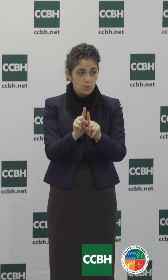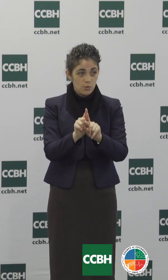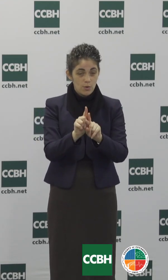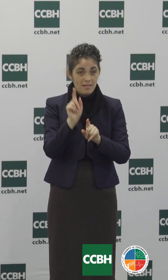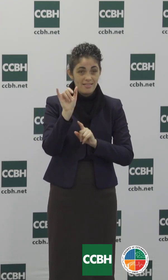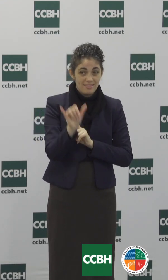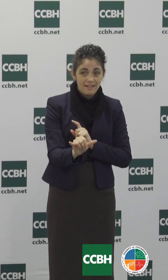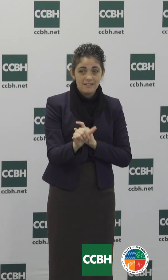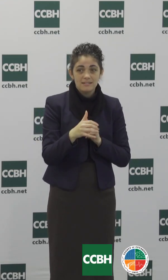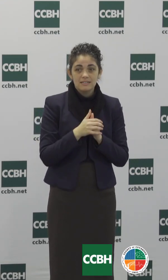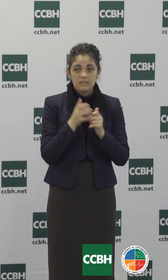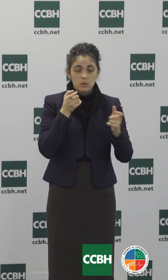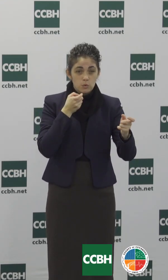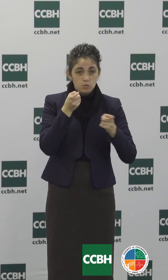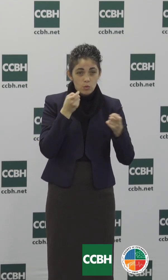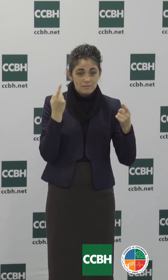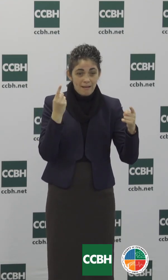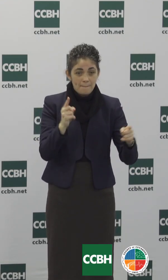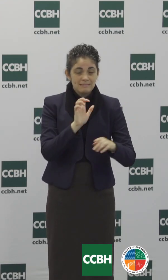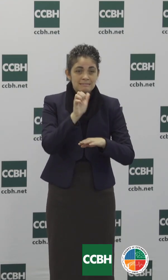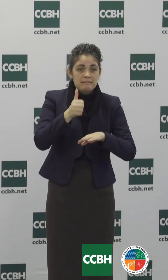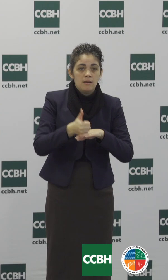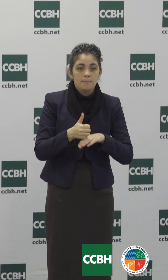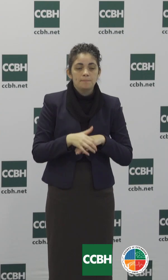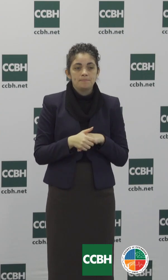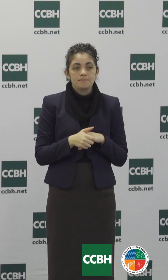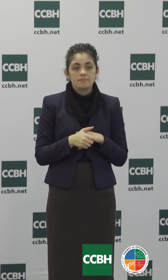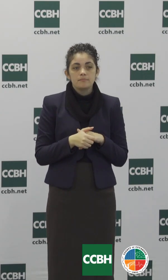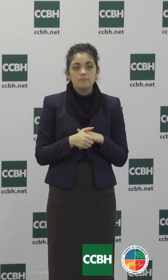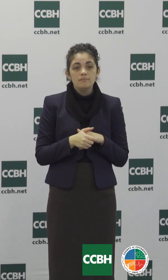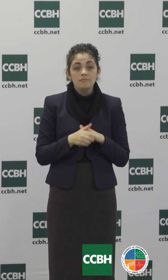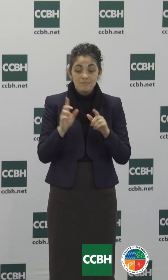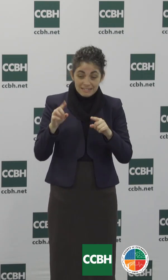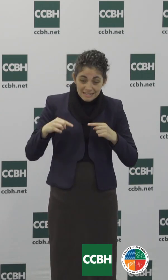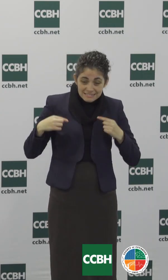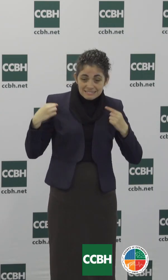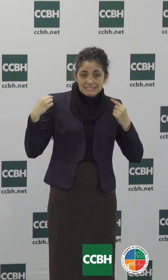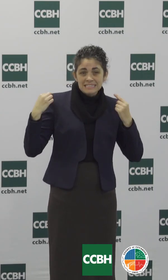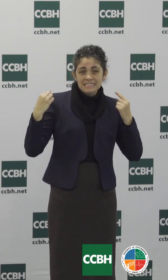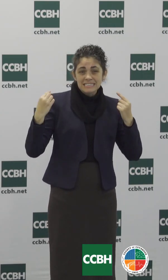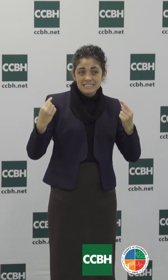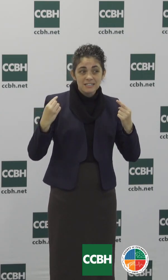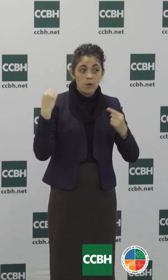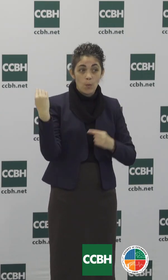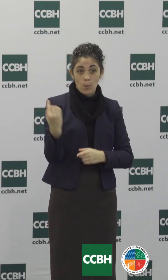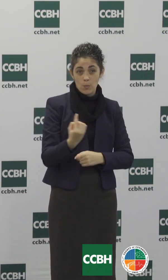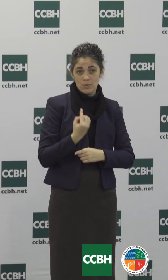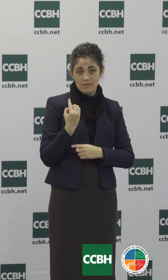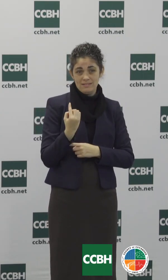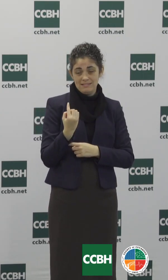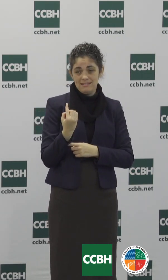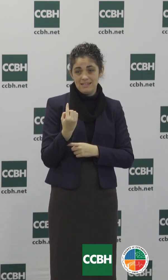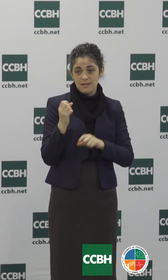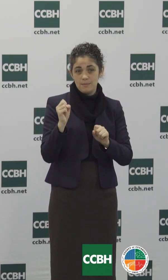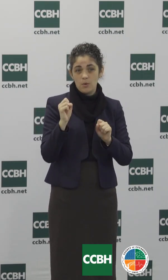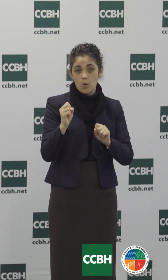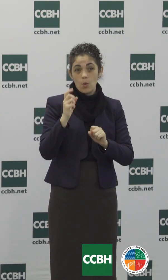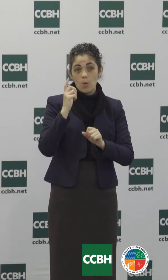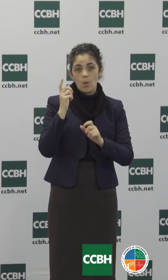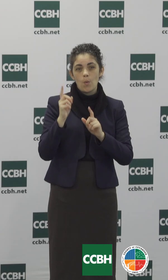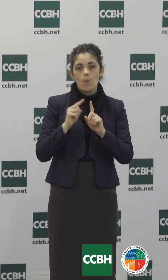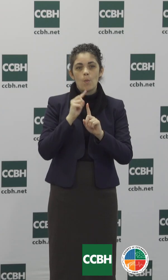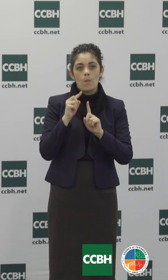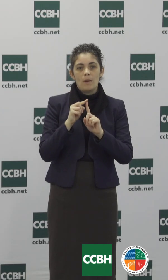these controls that we put in place until and only when we have a vaccine available